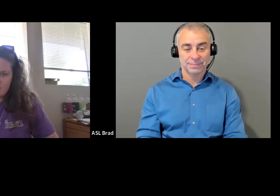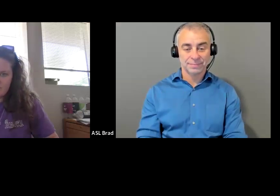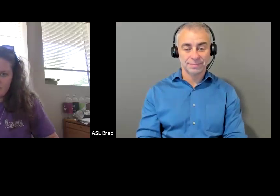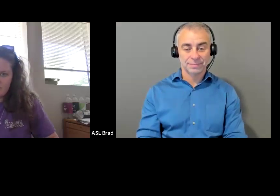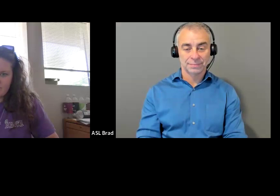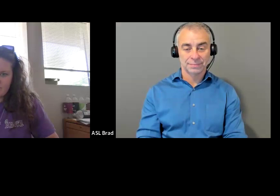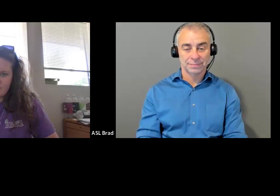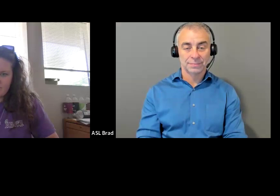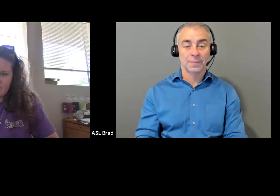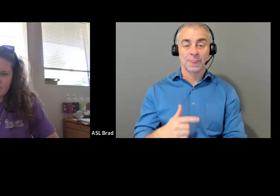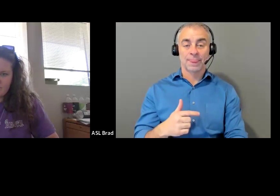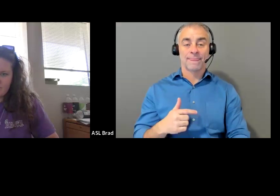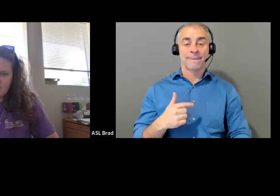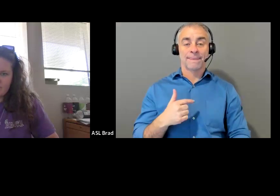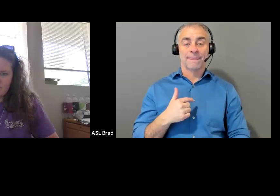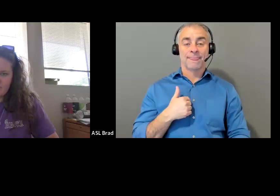I can tell you that